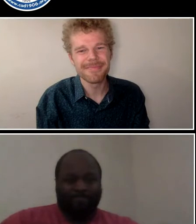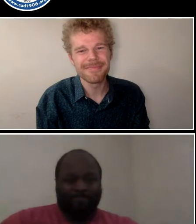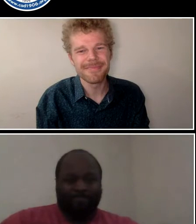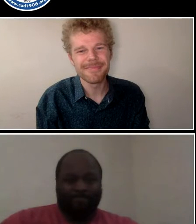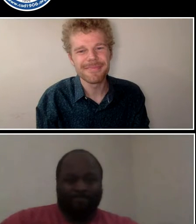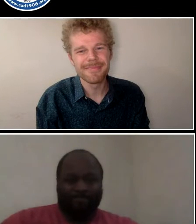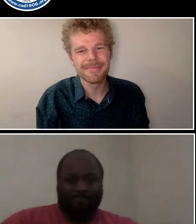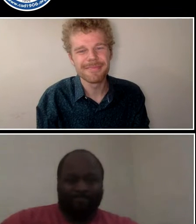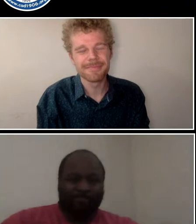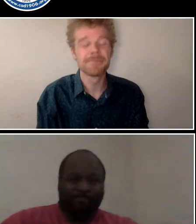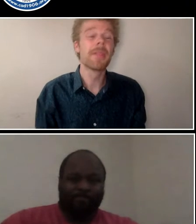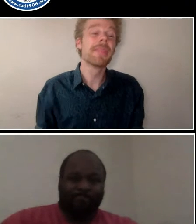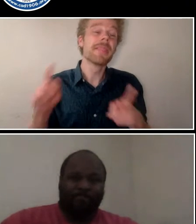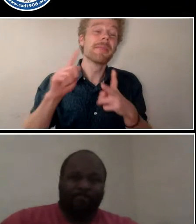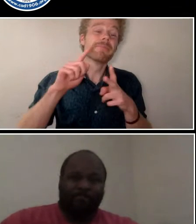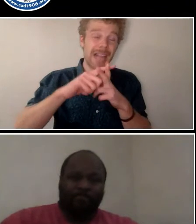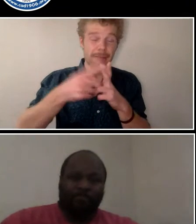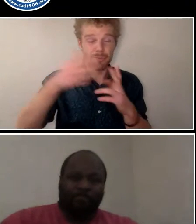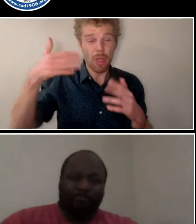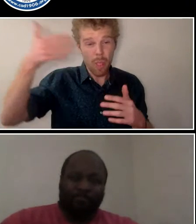and do it.